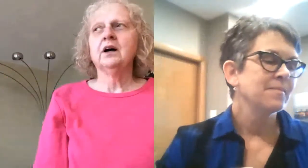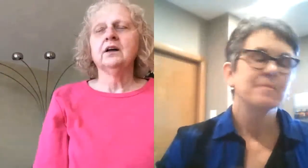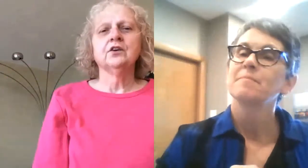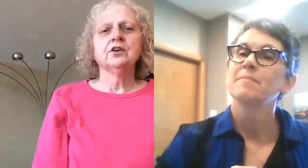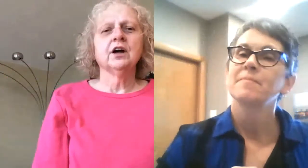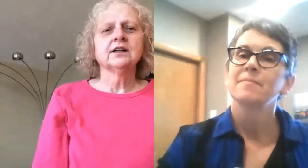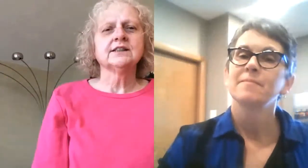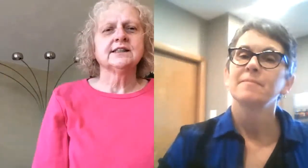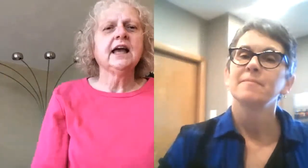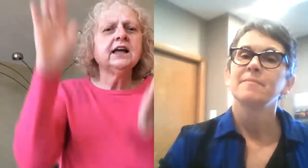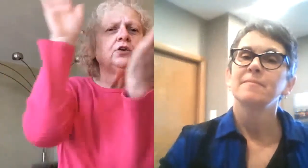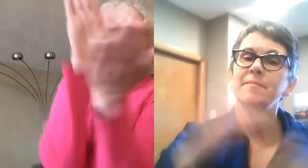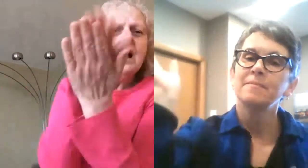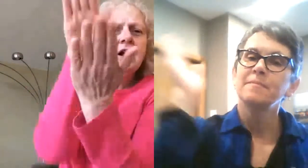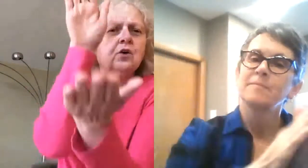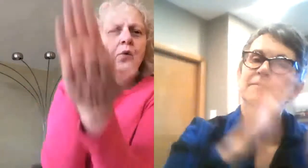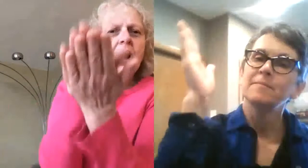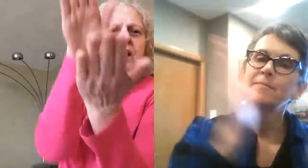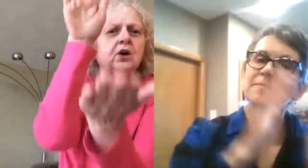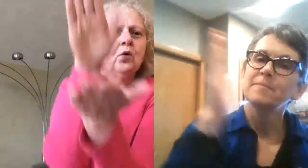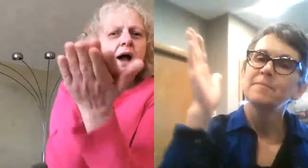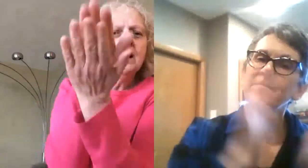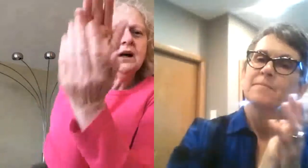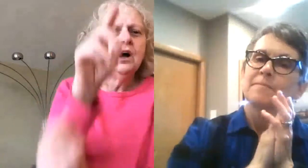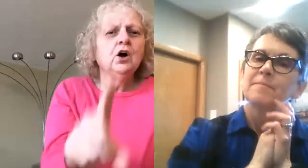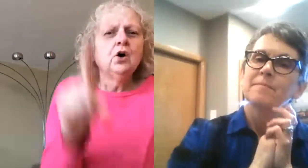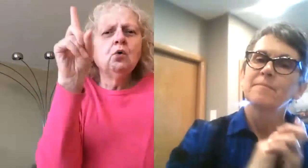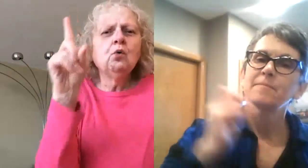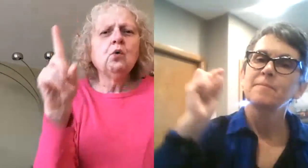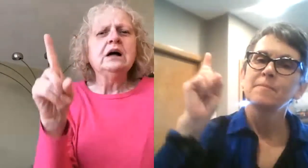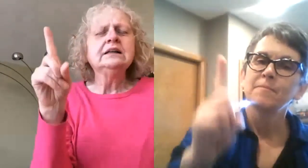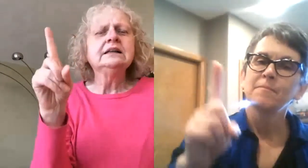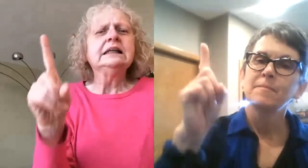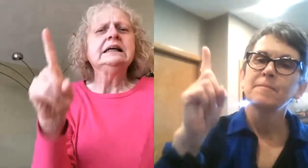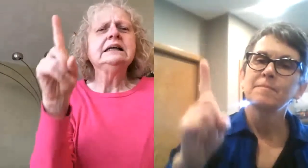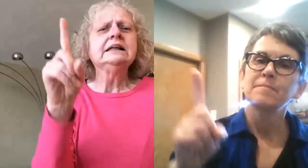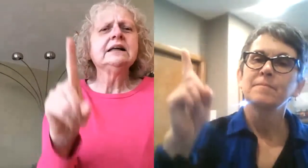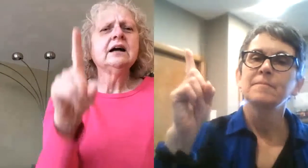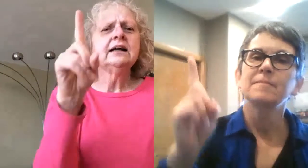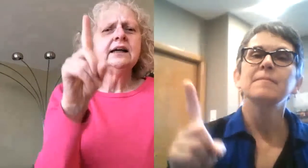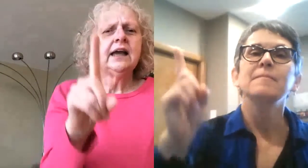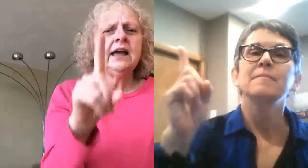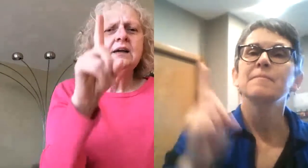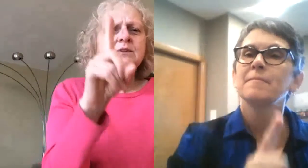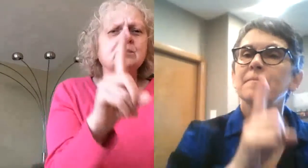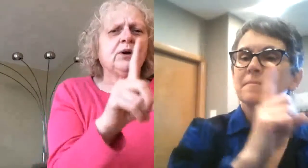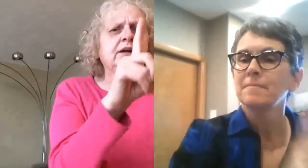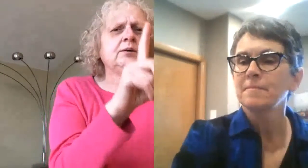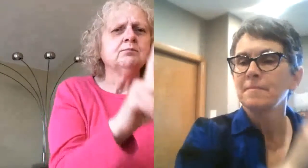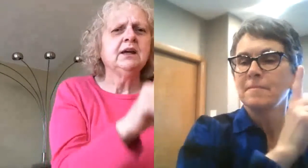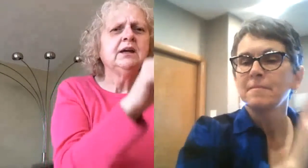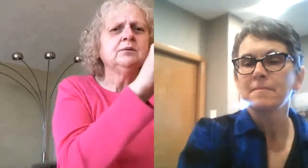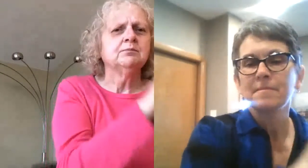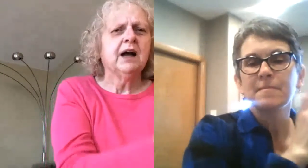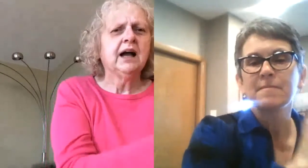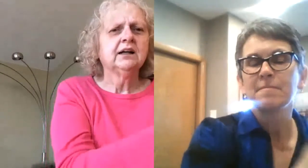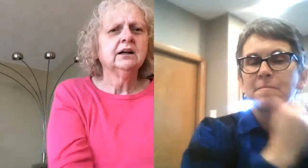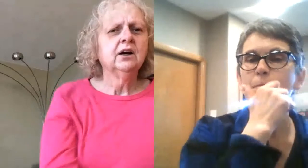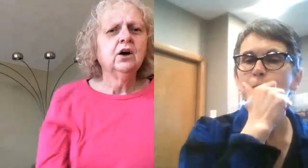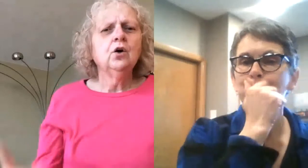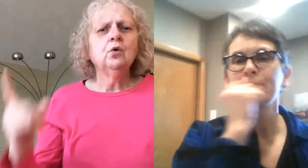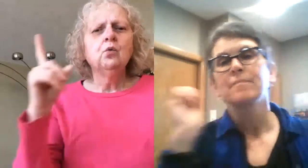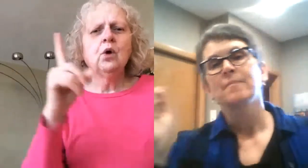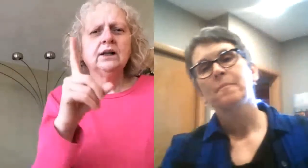Old Mother Duck said quack, quack, quack. One little duck came swimming